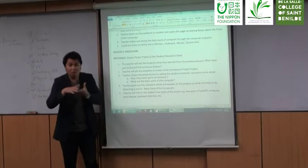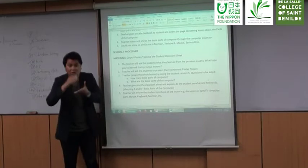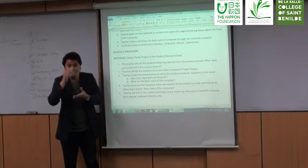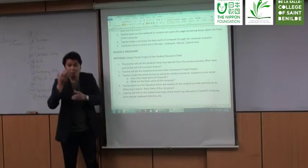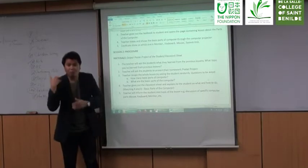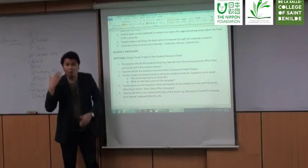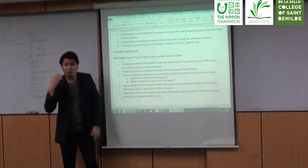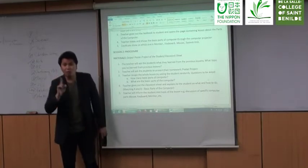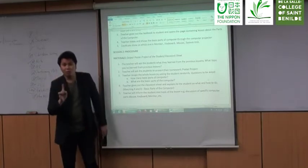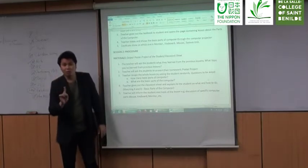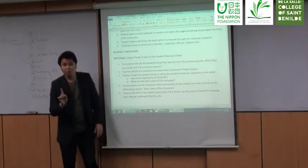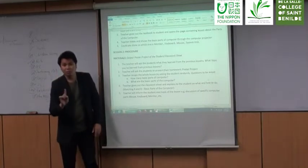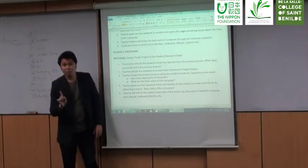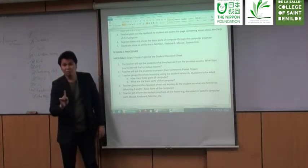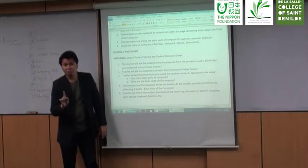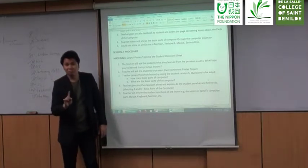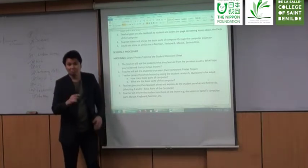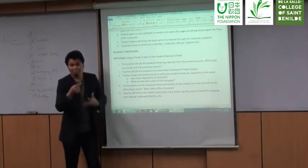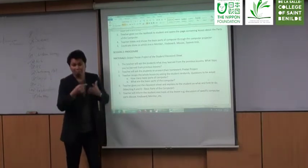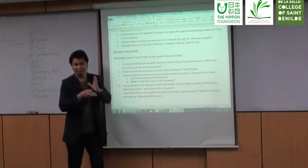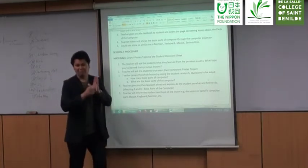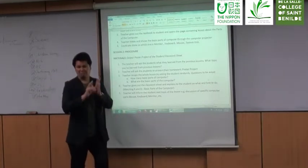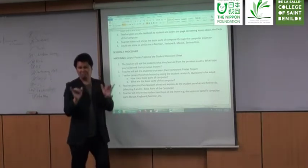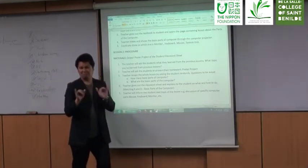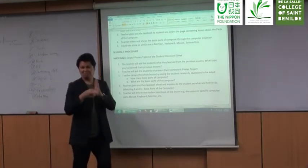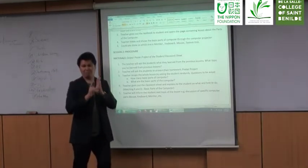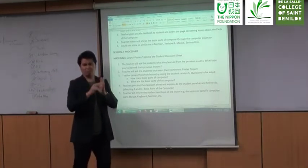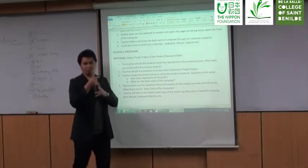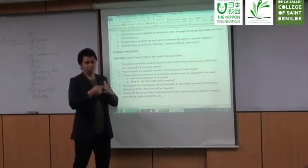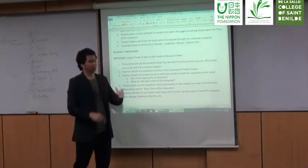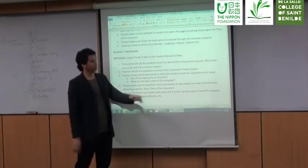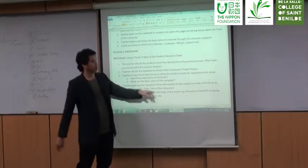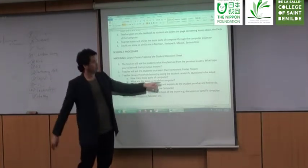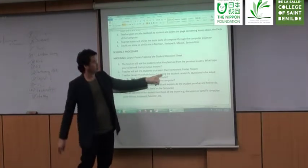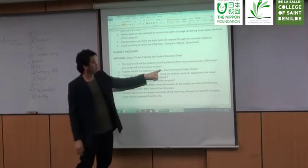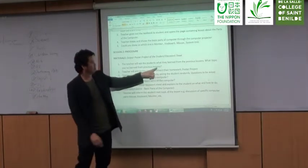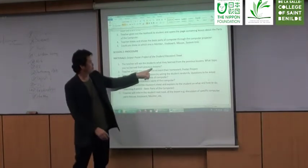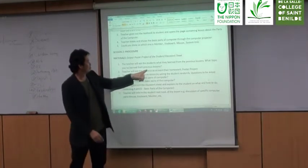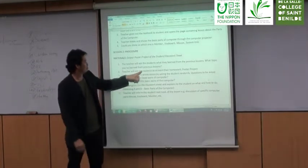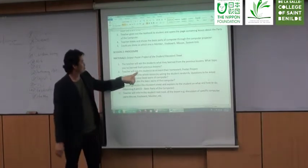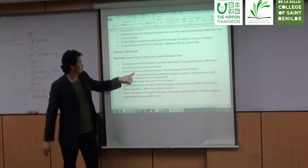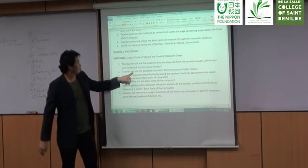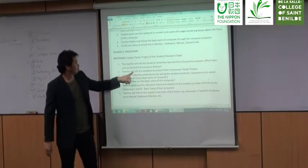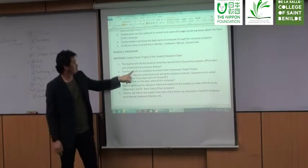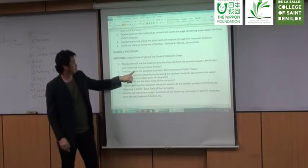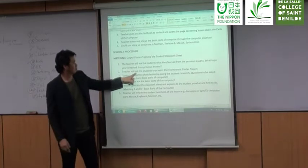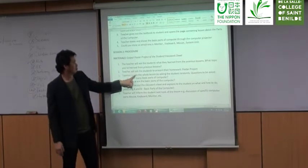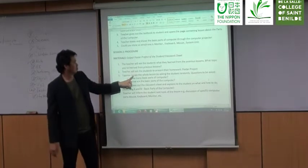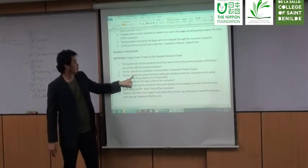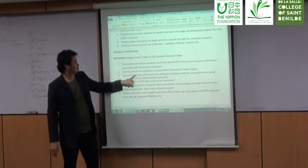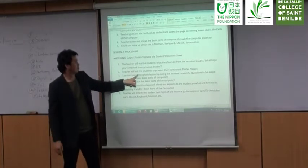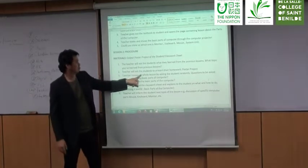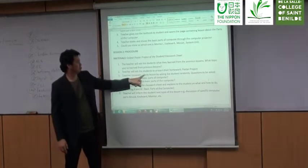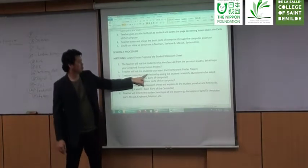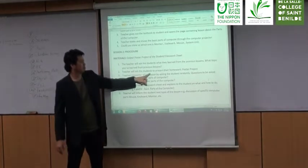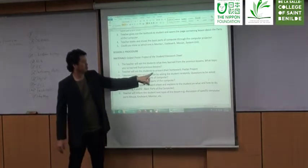a recap of the yesterday's lessons.